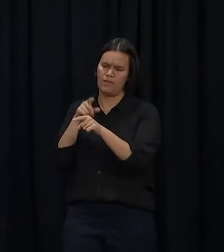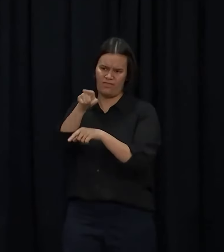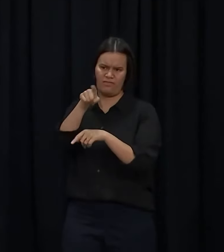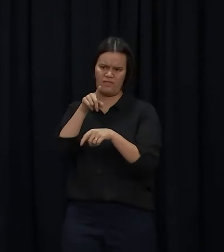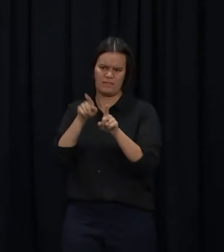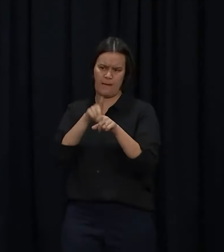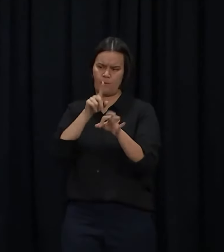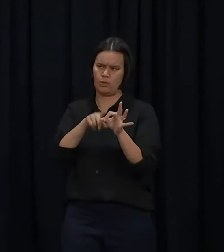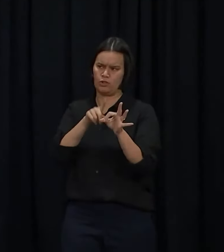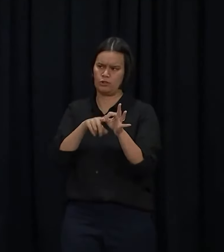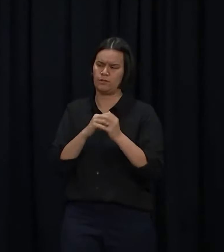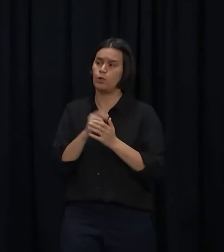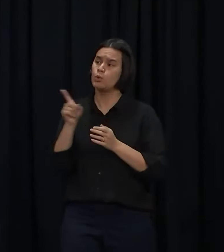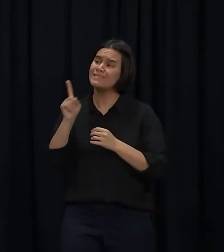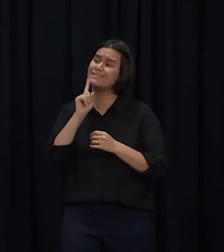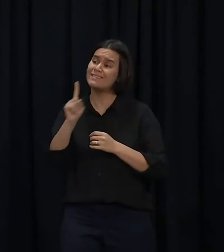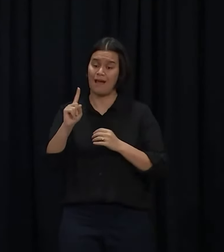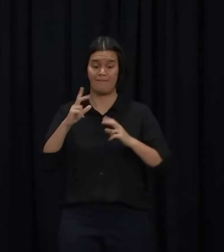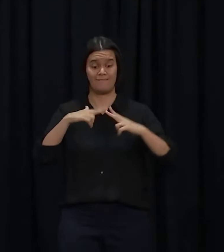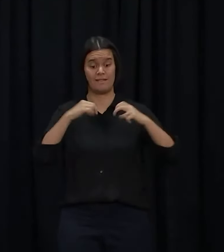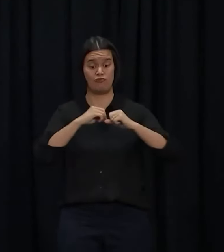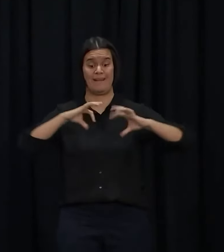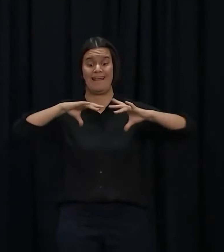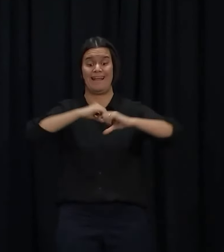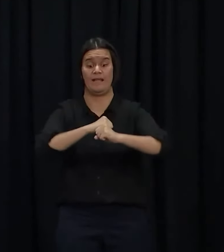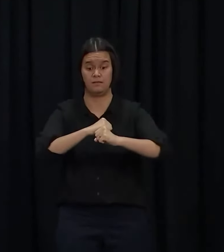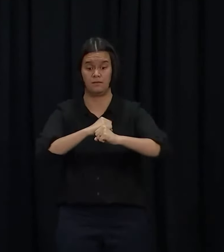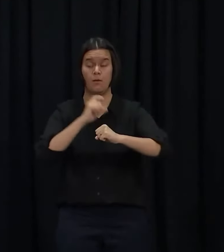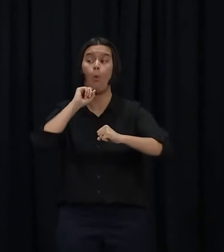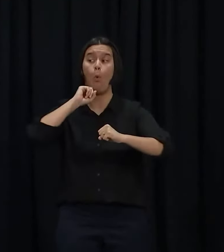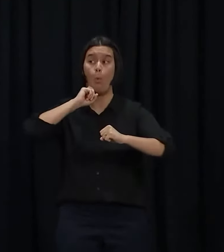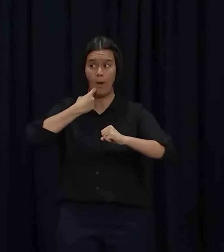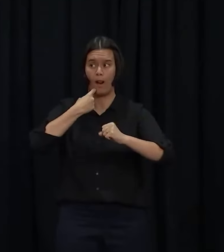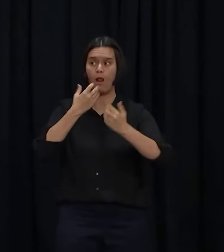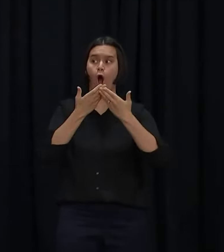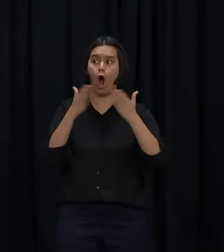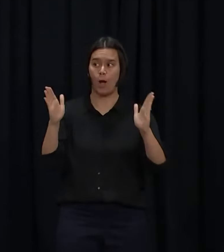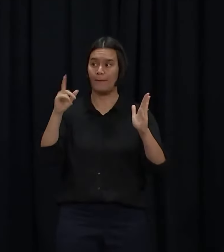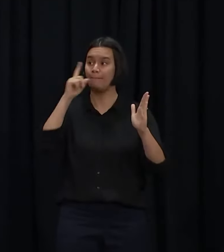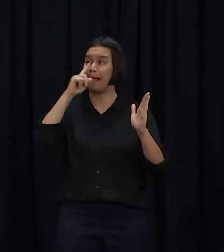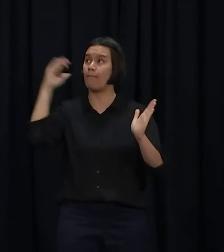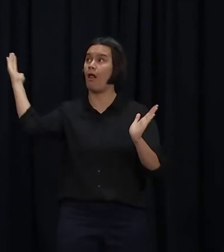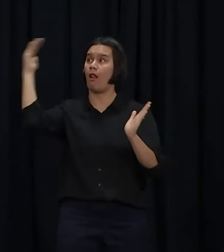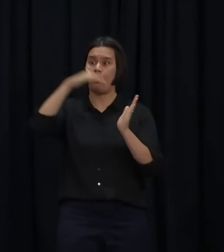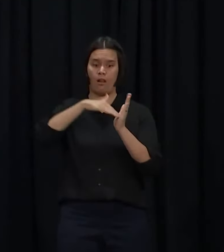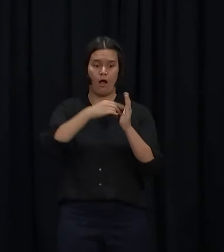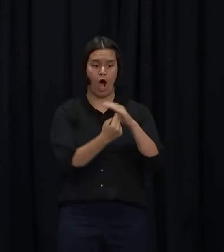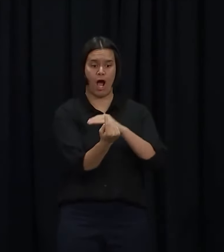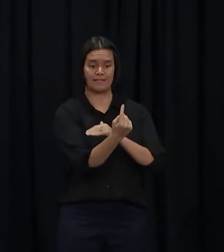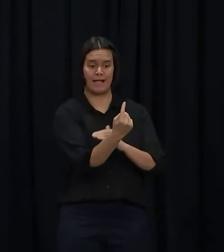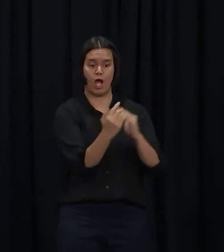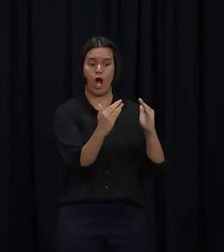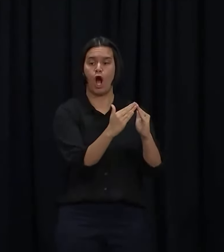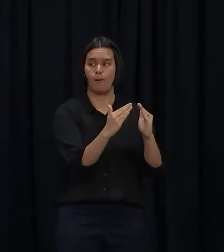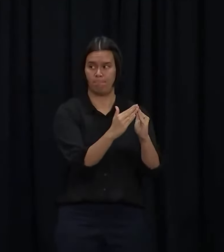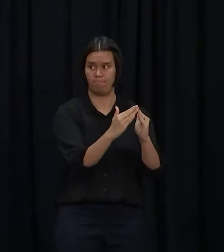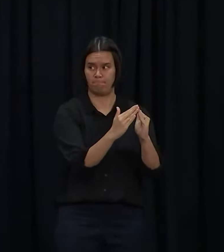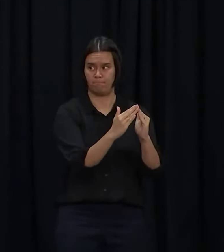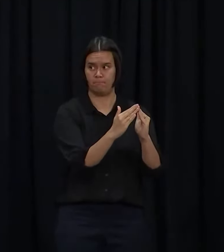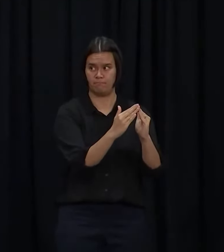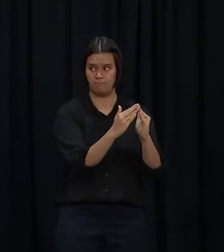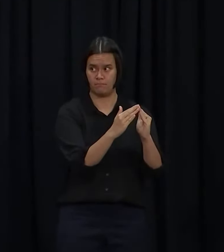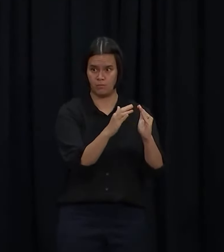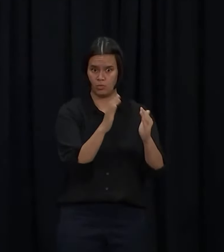the end of Feb. Are you able to give certainty to people overseas? Because obviously before Christmas you'd set out those 3 very specific dates about that